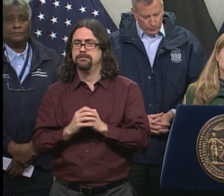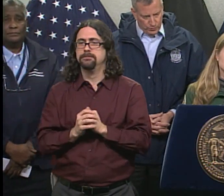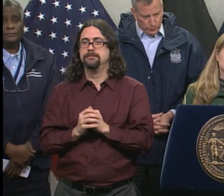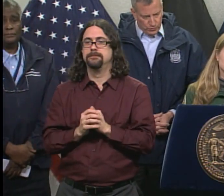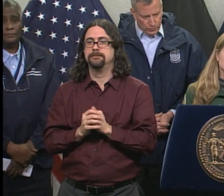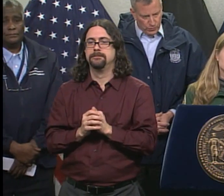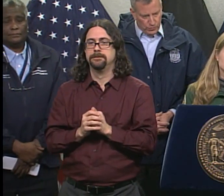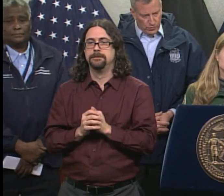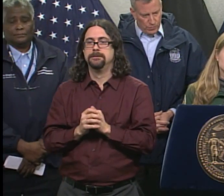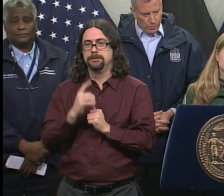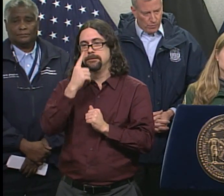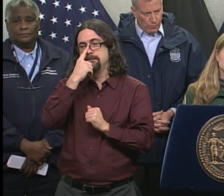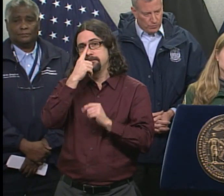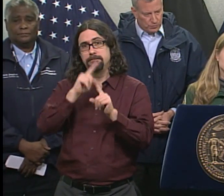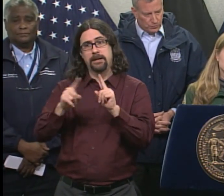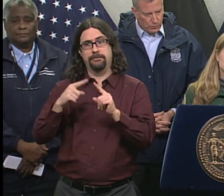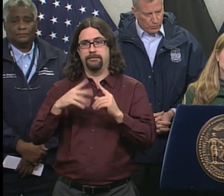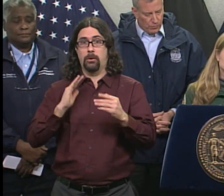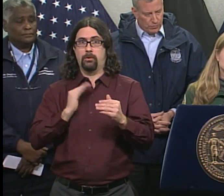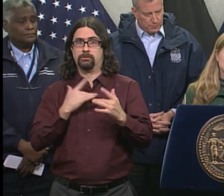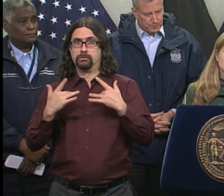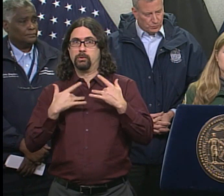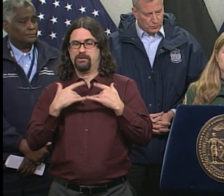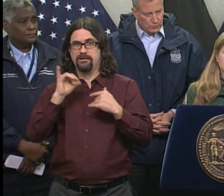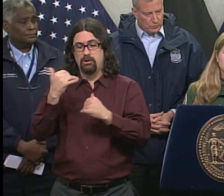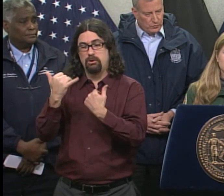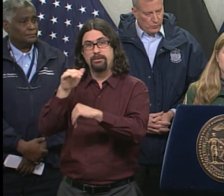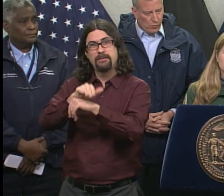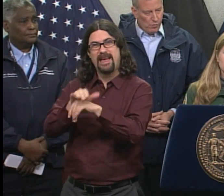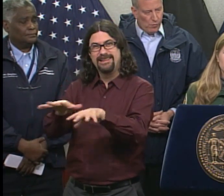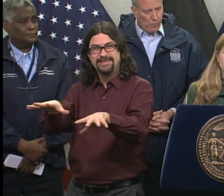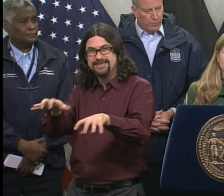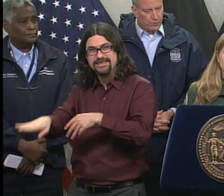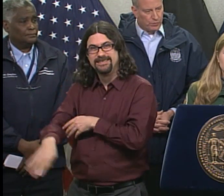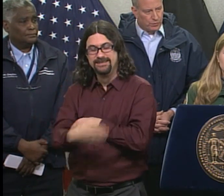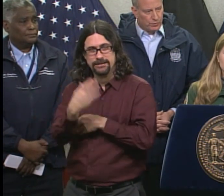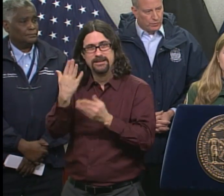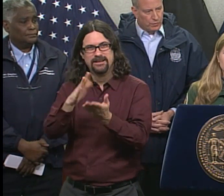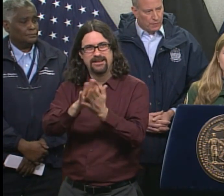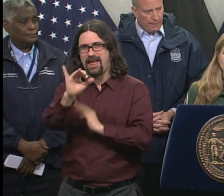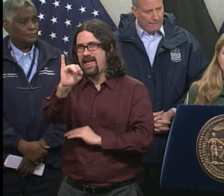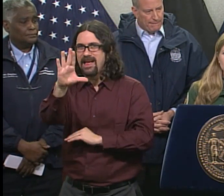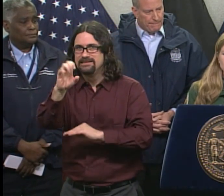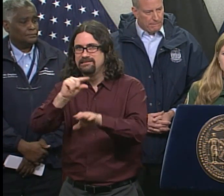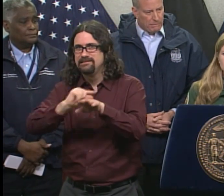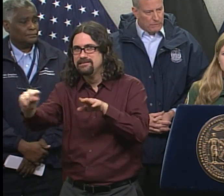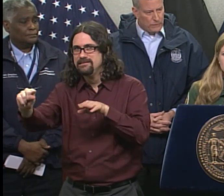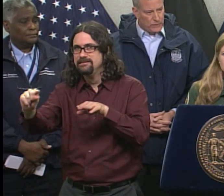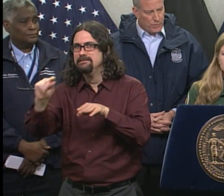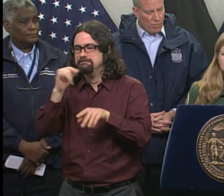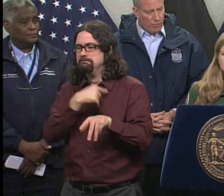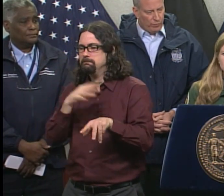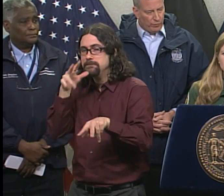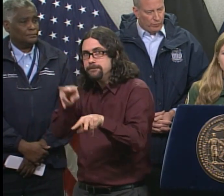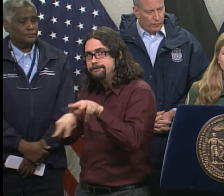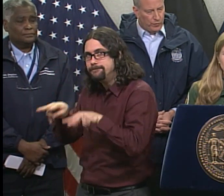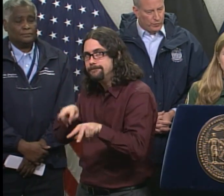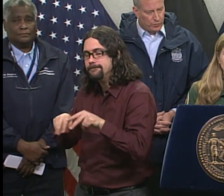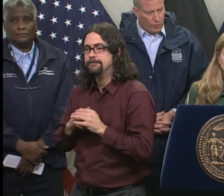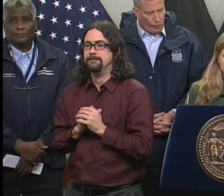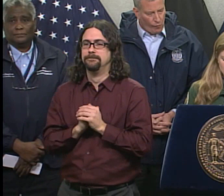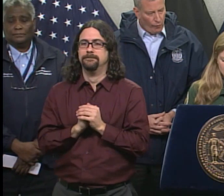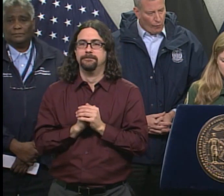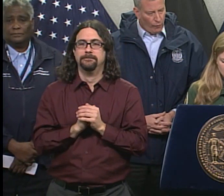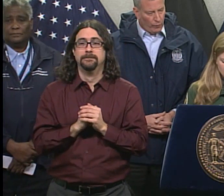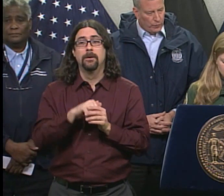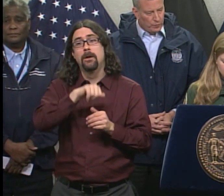in our secondary and tertiary streets. We do not believe that we have won this fight yet and know that we will have days and days still of work to